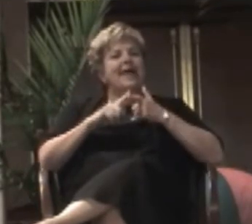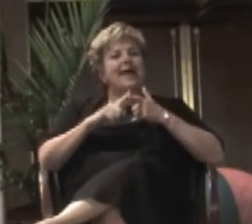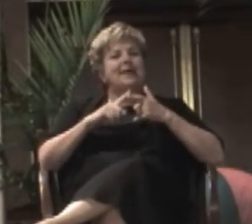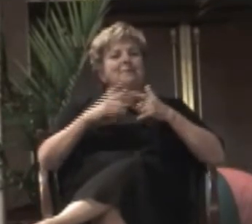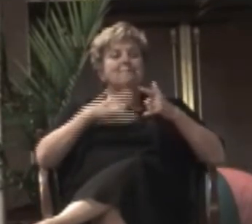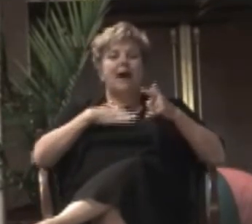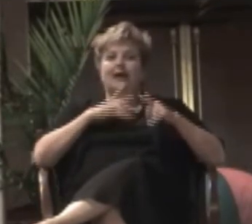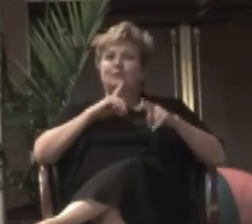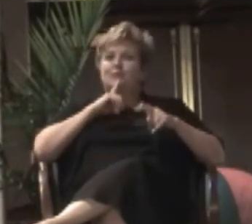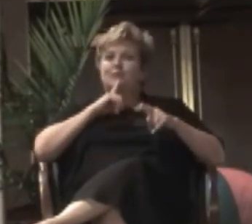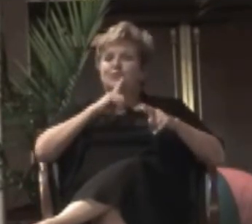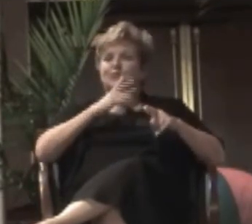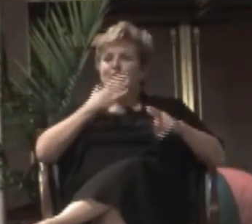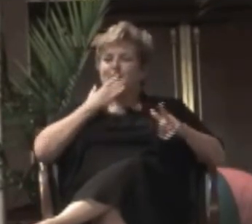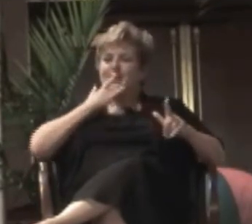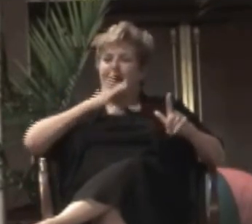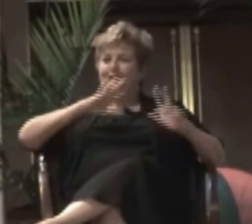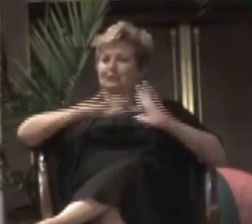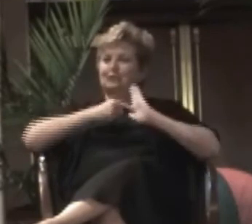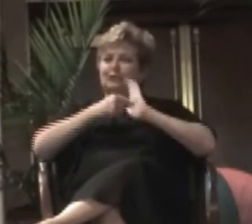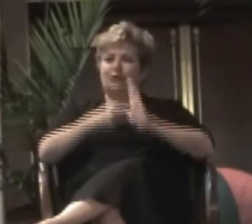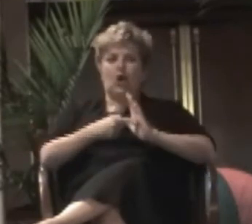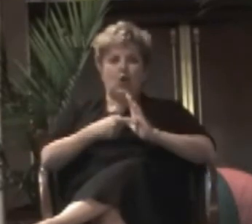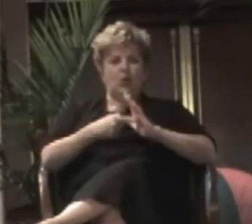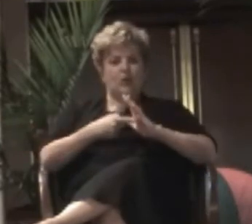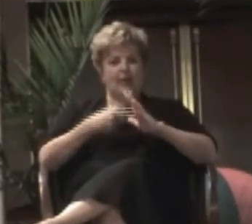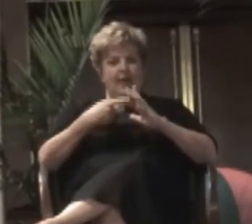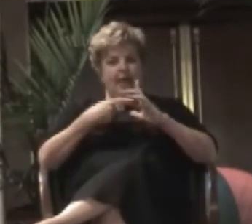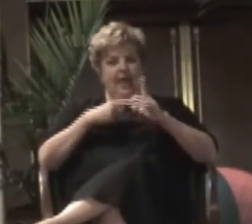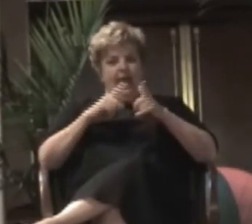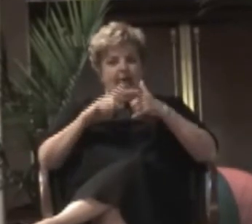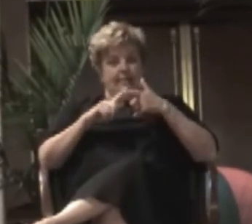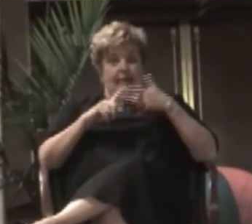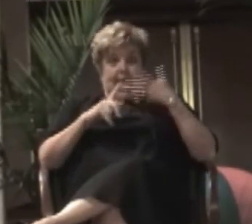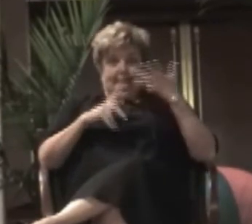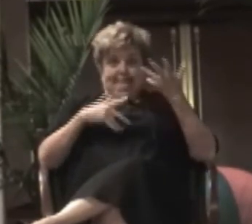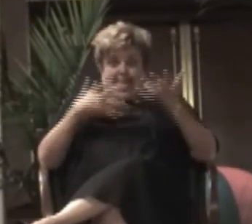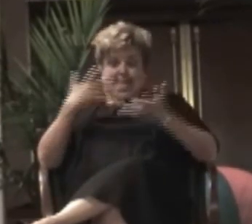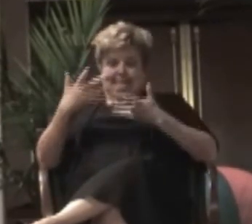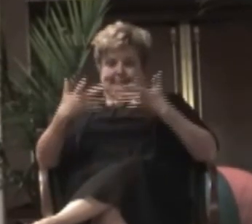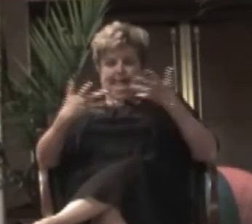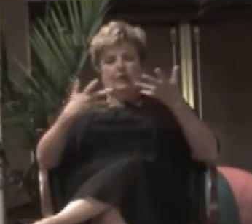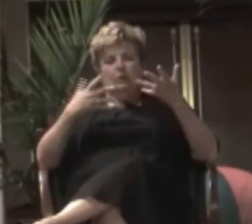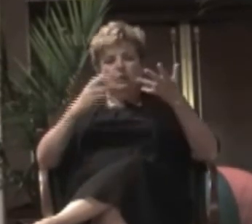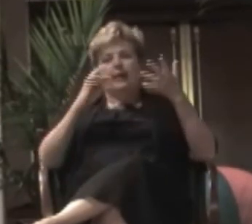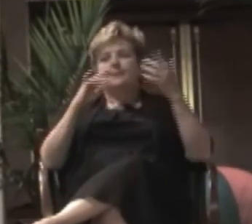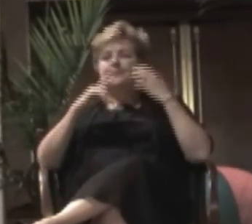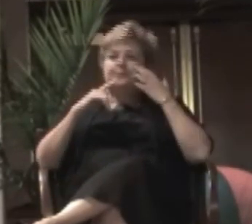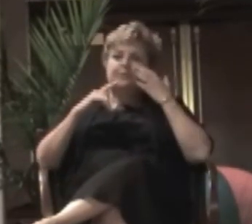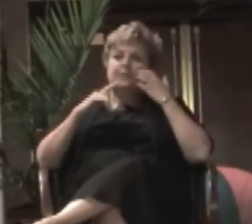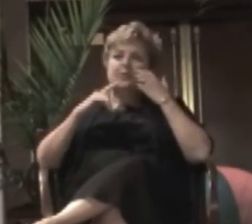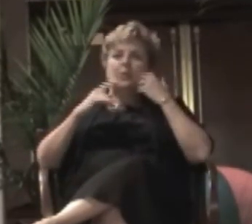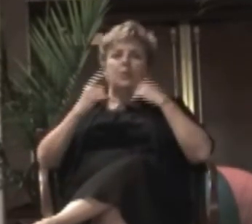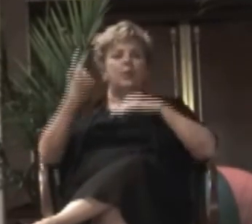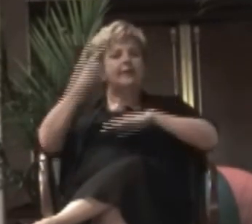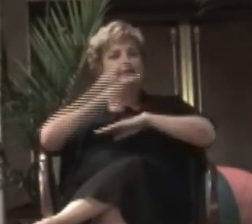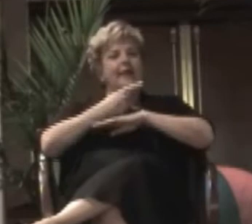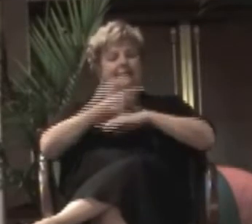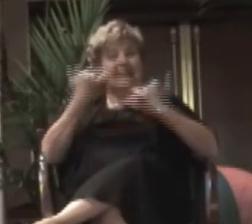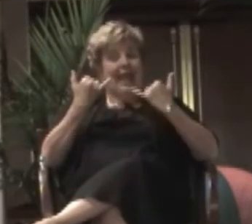showed, and they changed their mind. And I spent my military career. I was thinking about that. I was out on the balcony looking out at the ocean, a beautiful